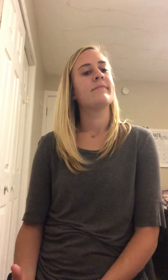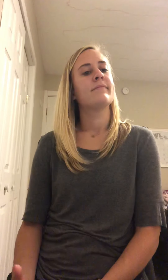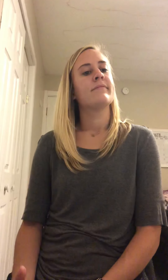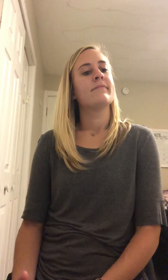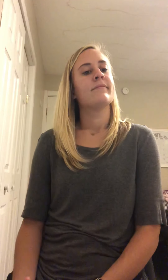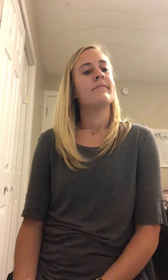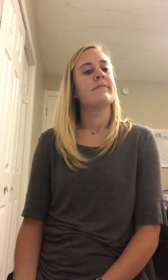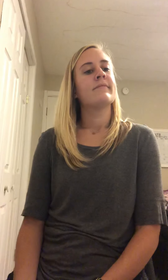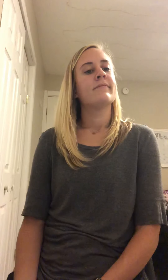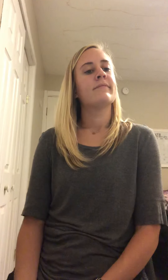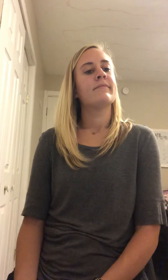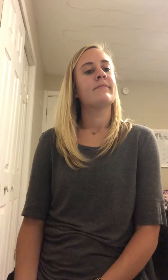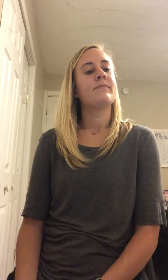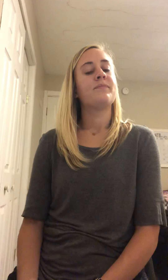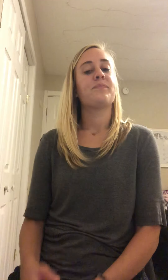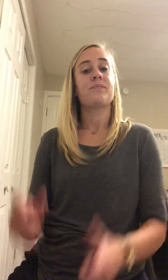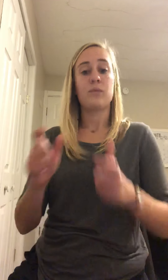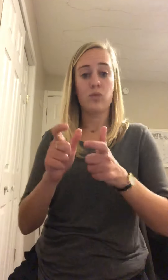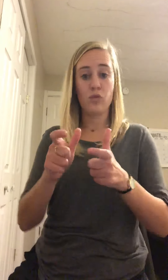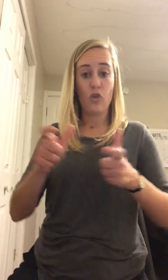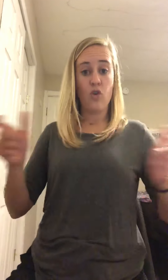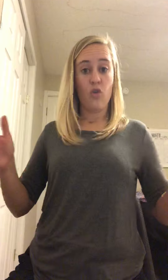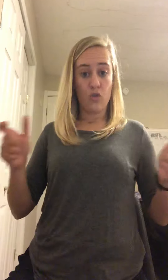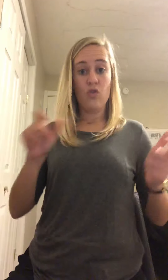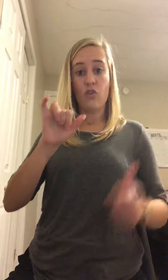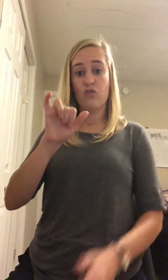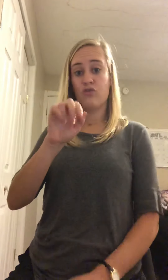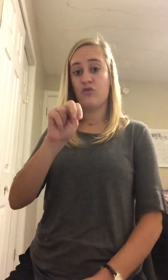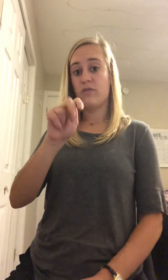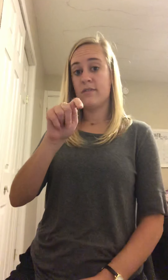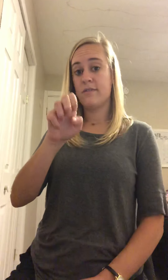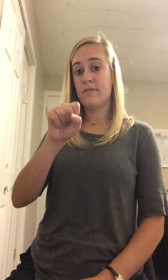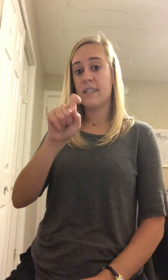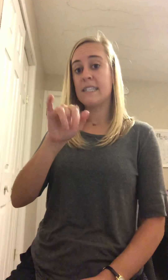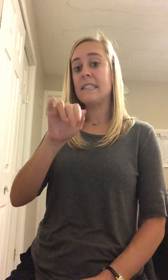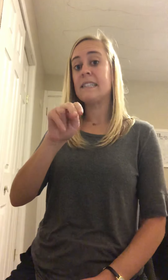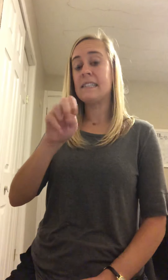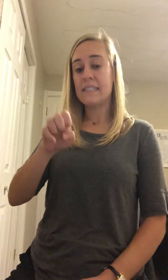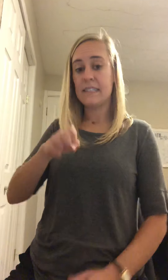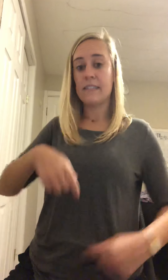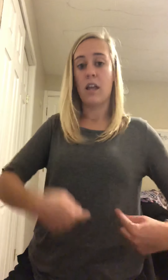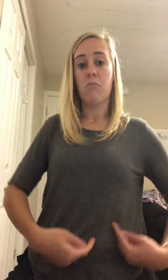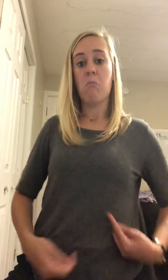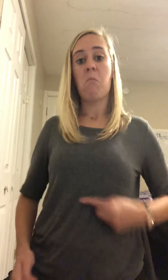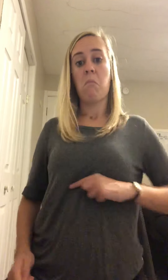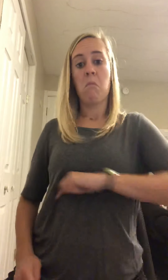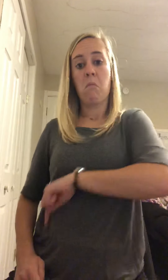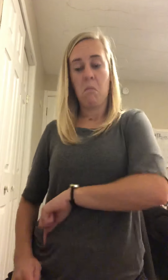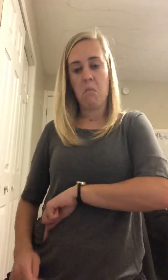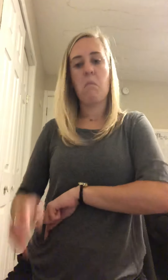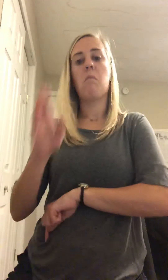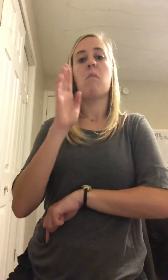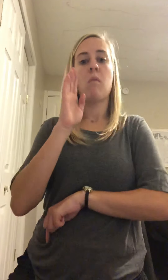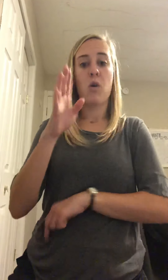The large intestine is going to receive material from the small intestine, and primarily when we talk about material in the large